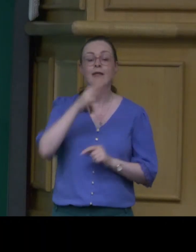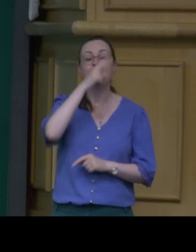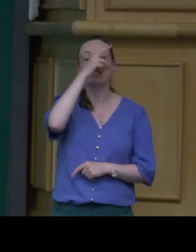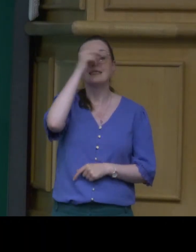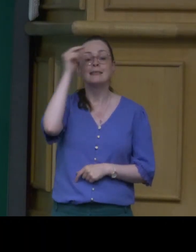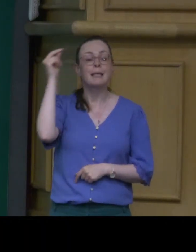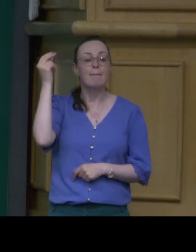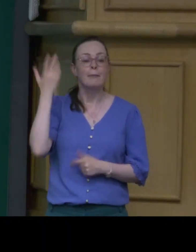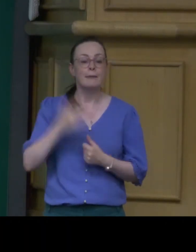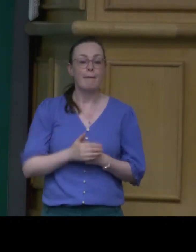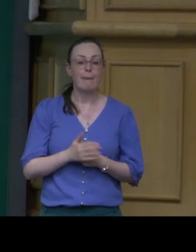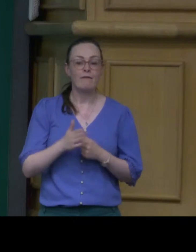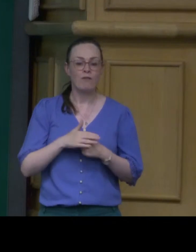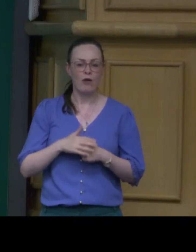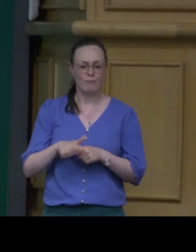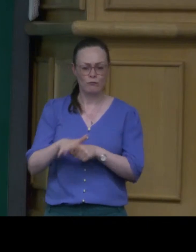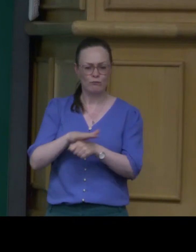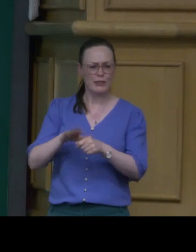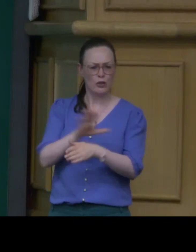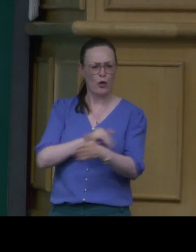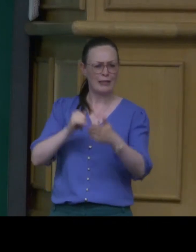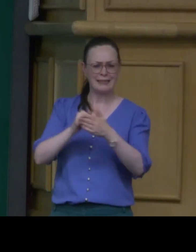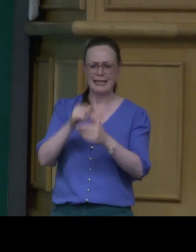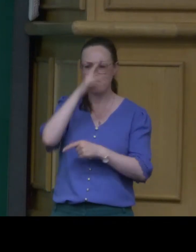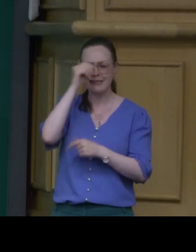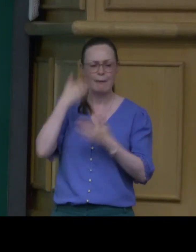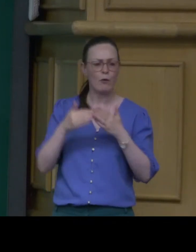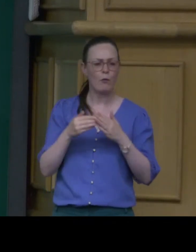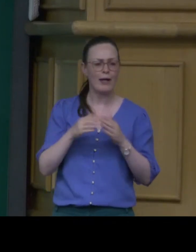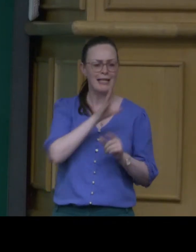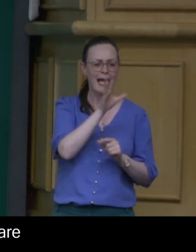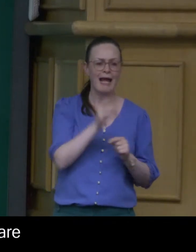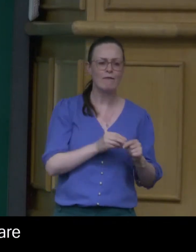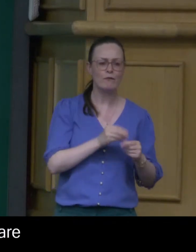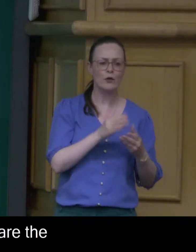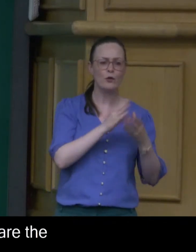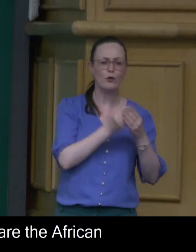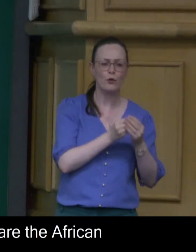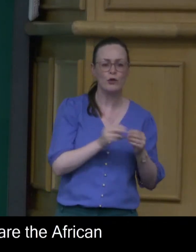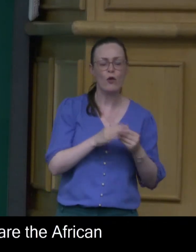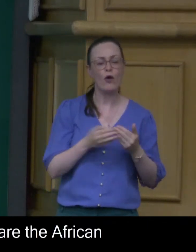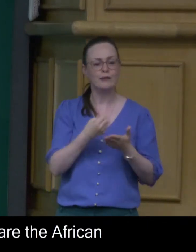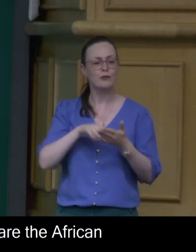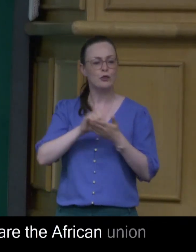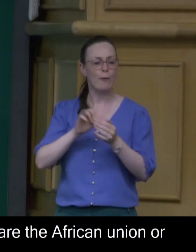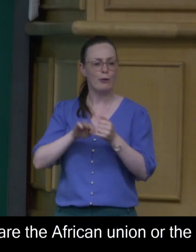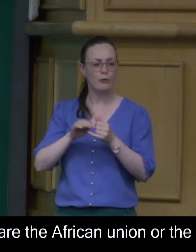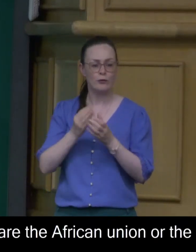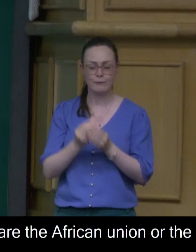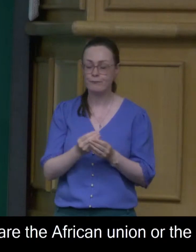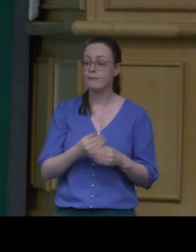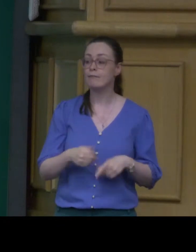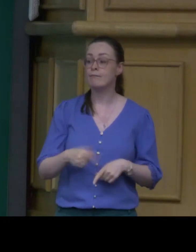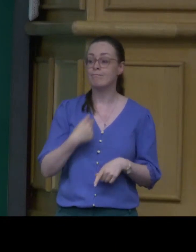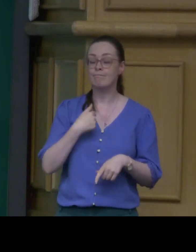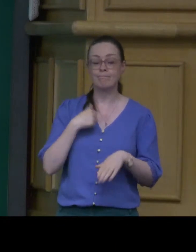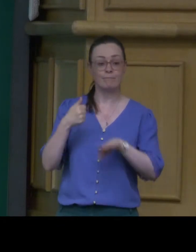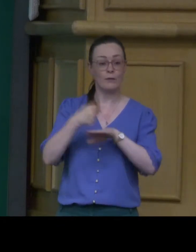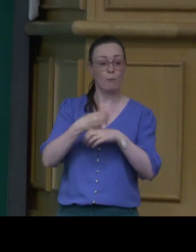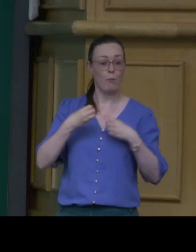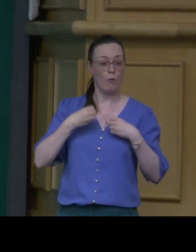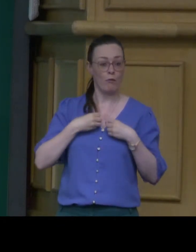Examples of such regional organisations are the African Union or the European Union. I set out in my